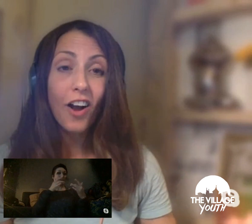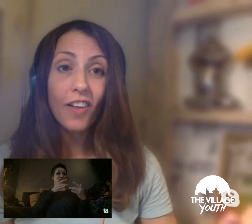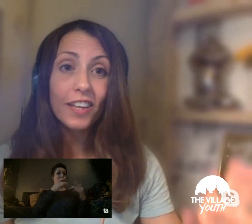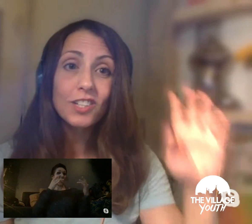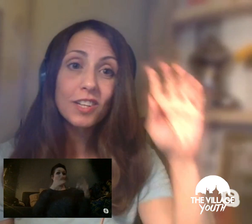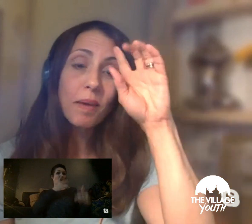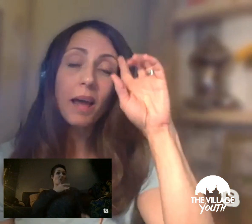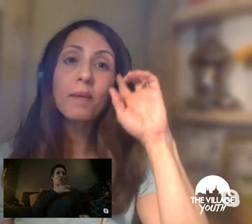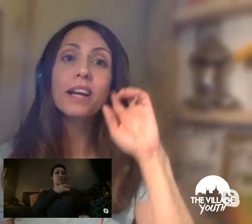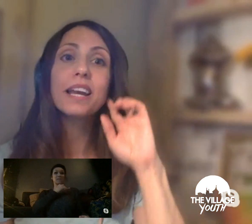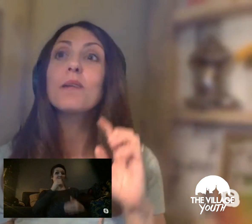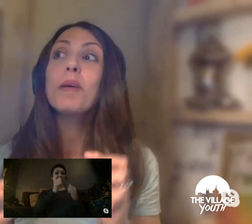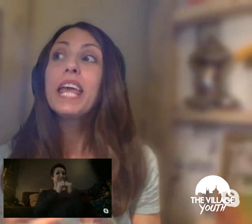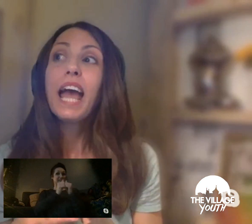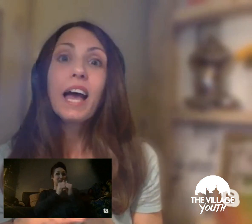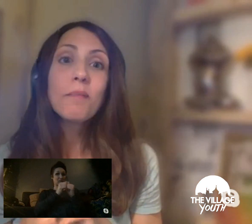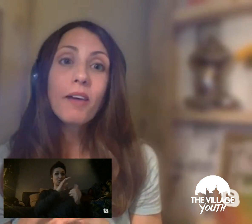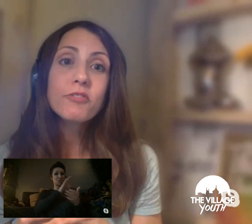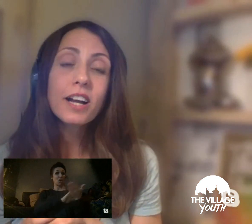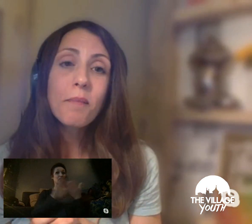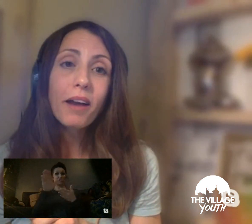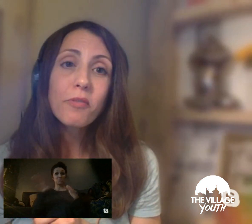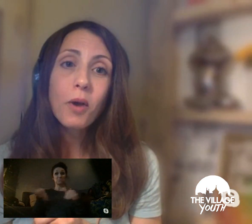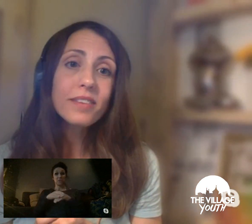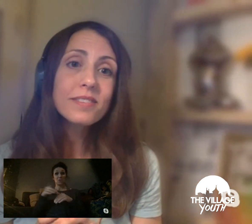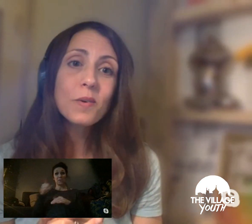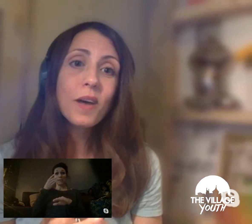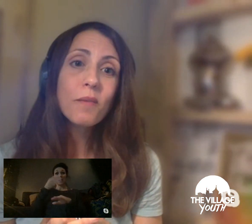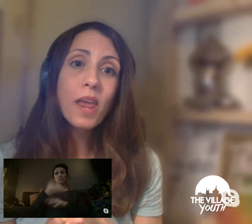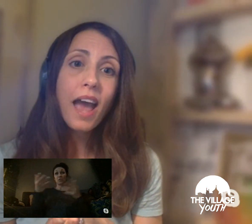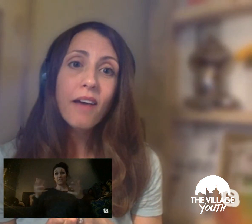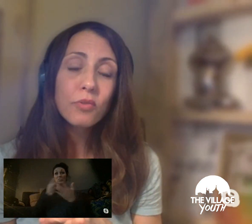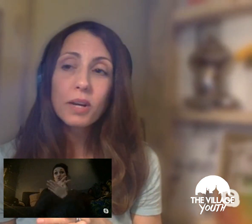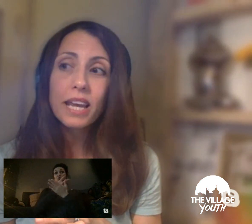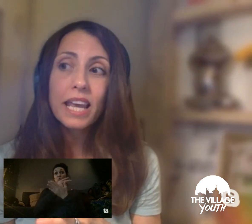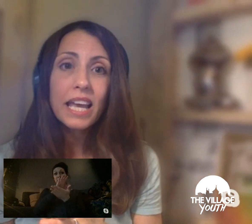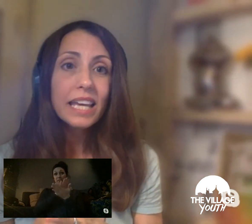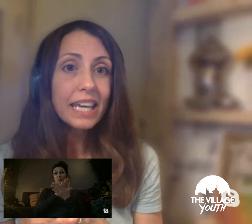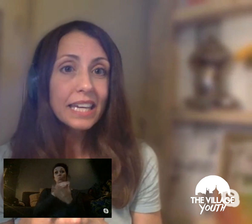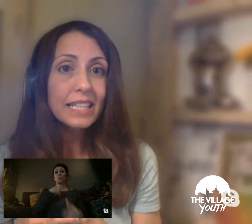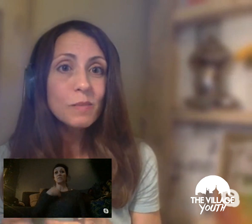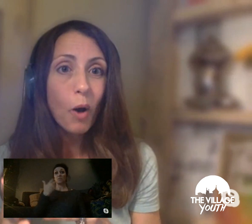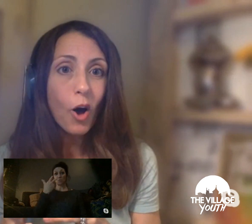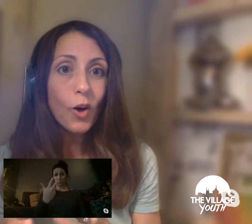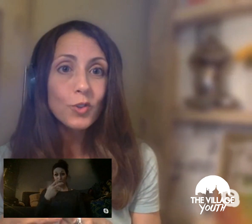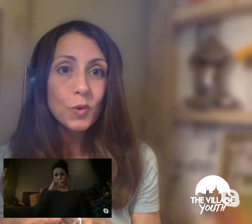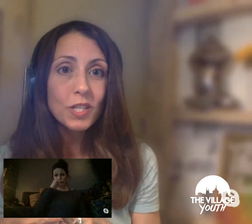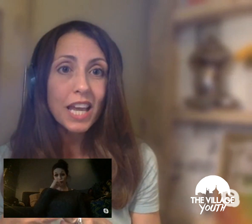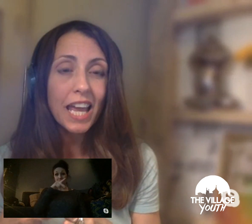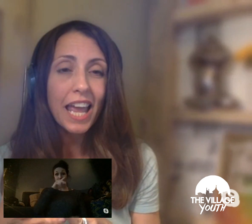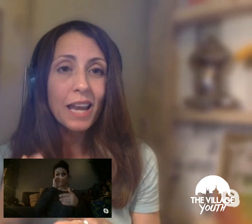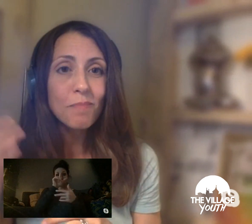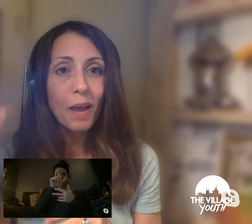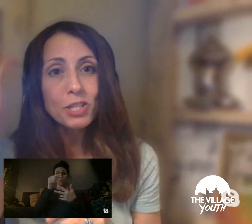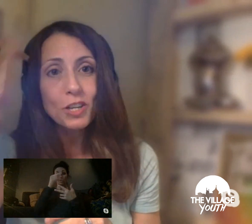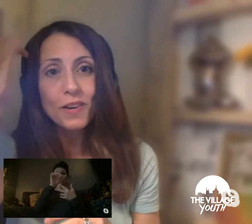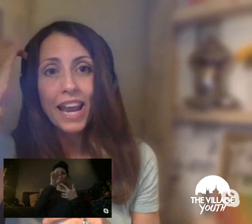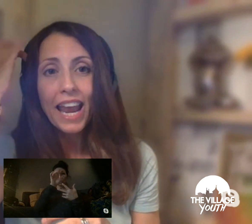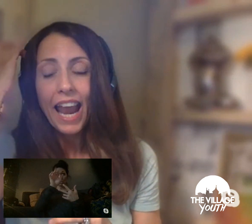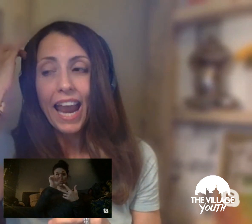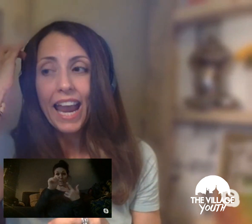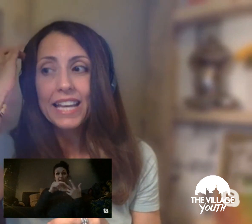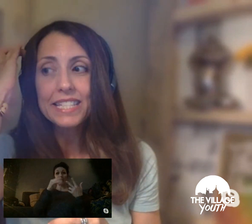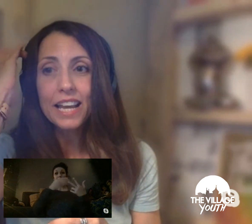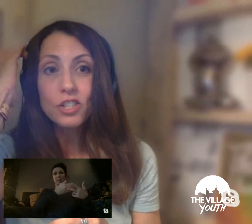together in college. But I married him after I got back from grad school. And we have three kids, Paul, Georgia, and baby